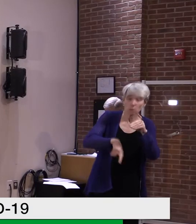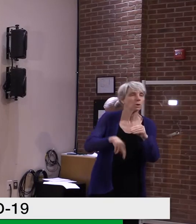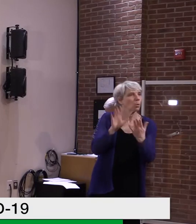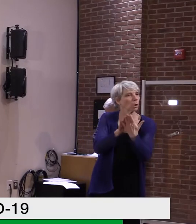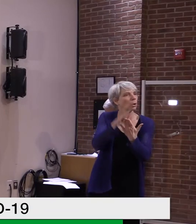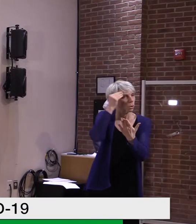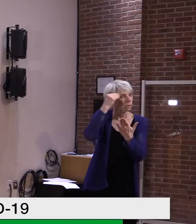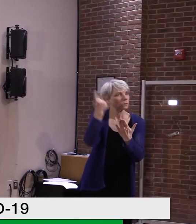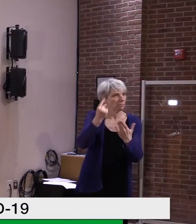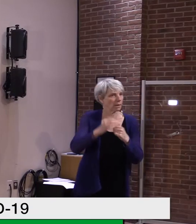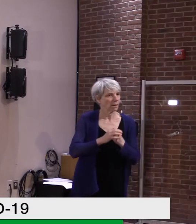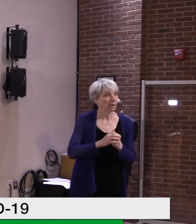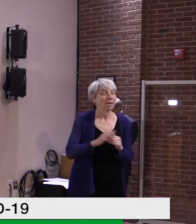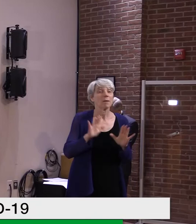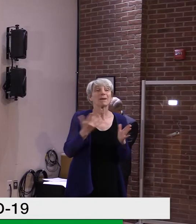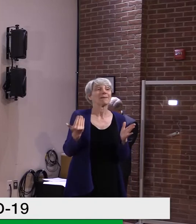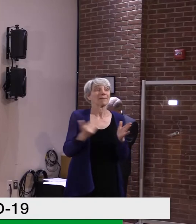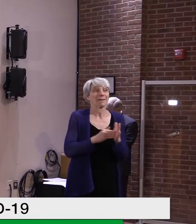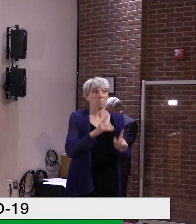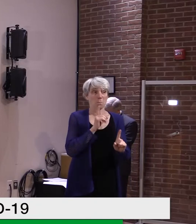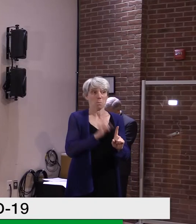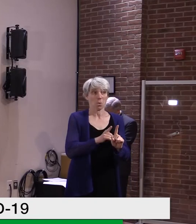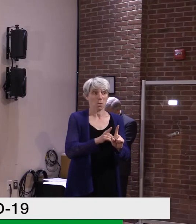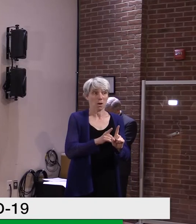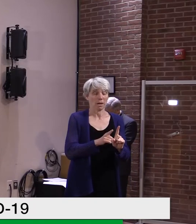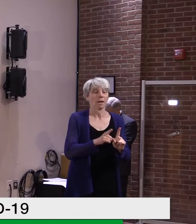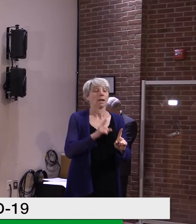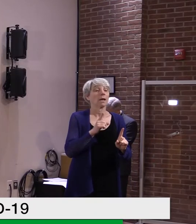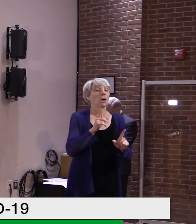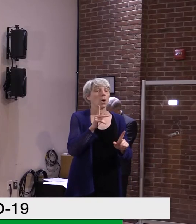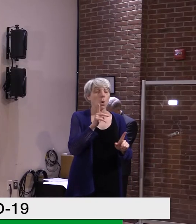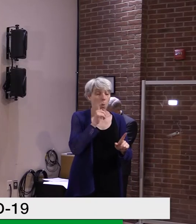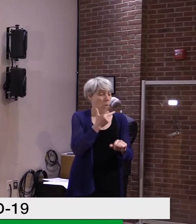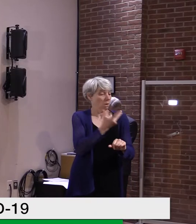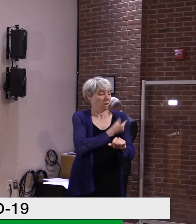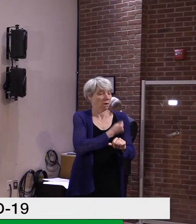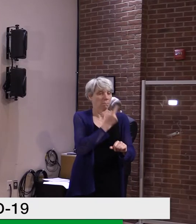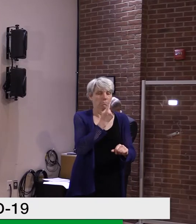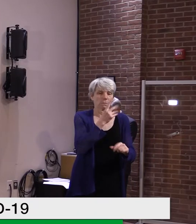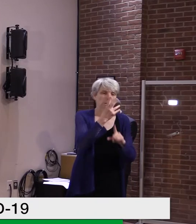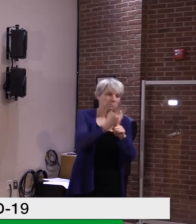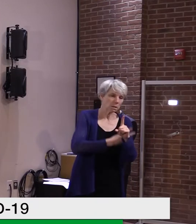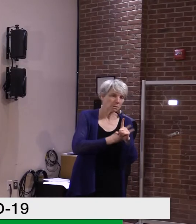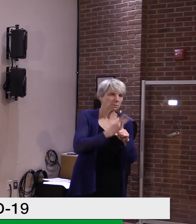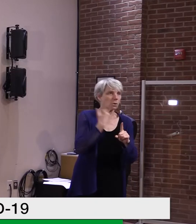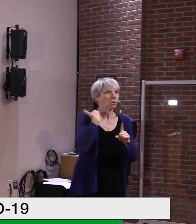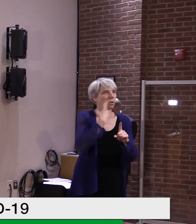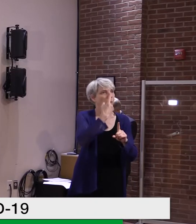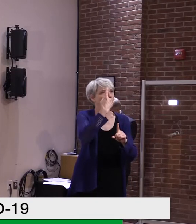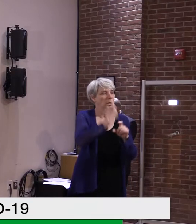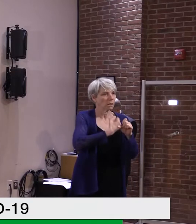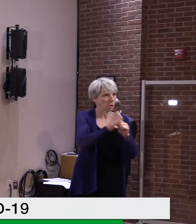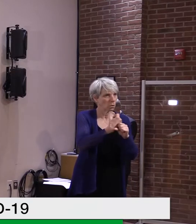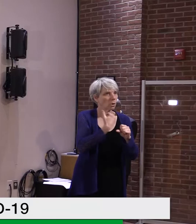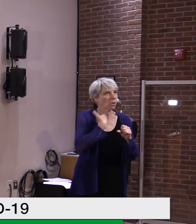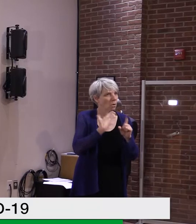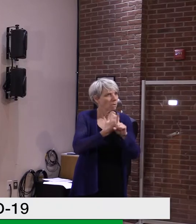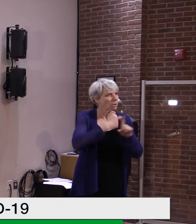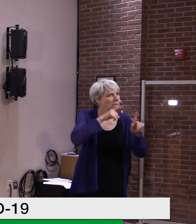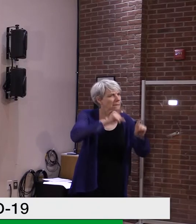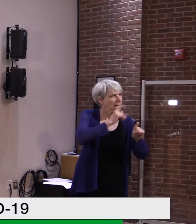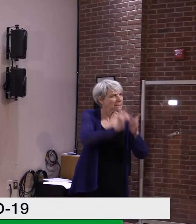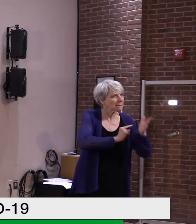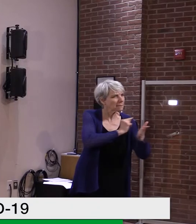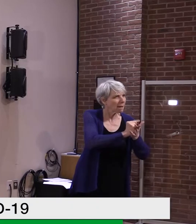not hearing about what I'm calling long-term effects of vaccine. And that would